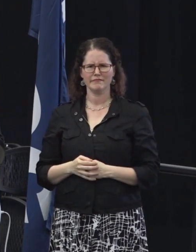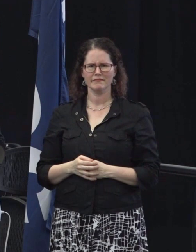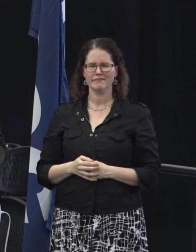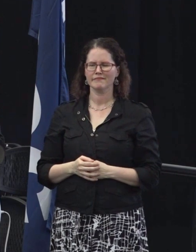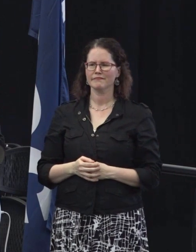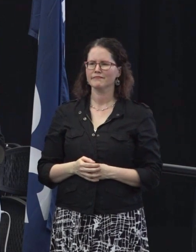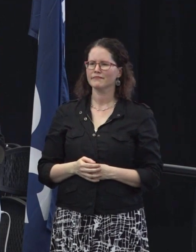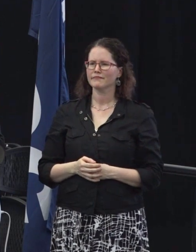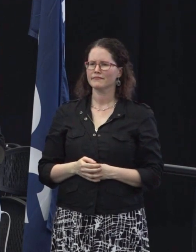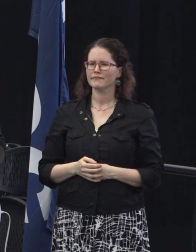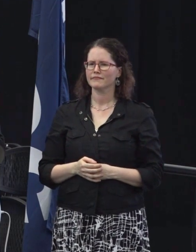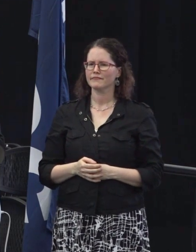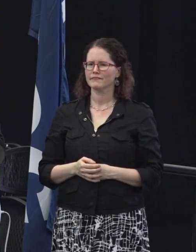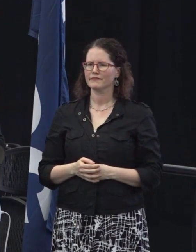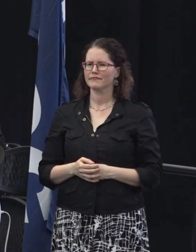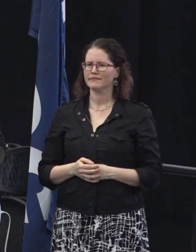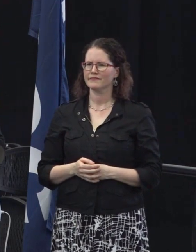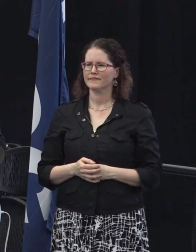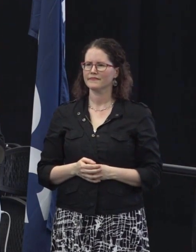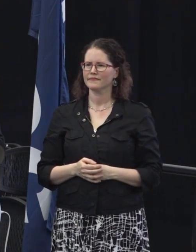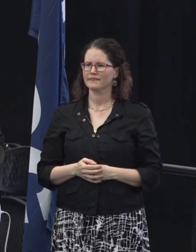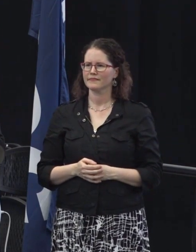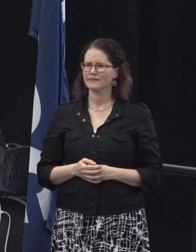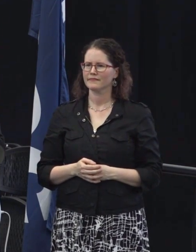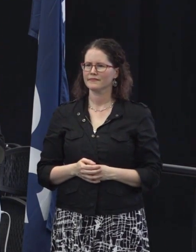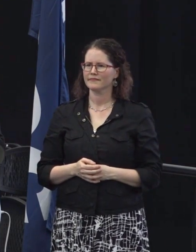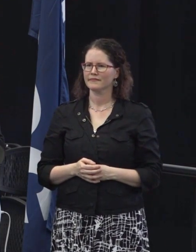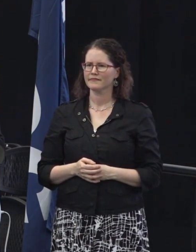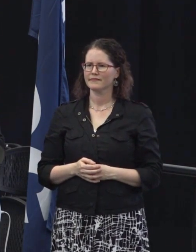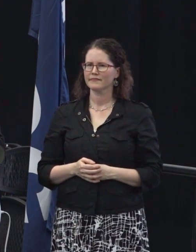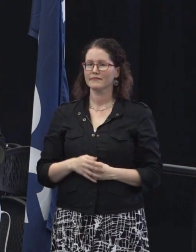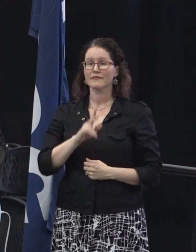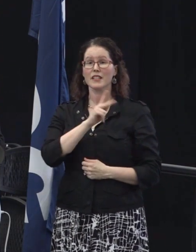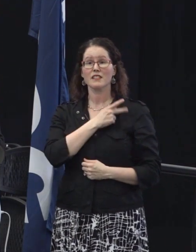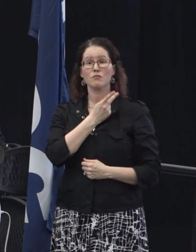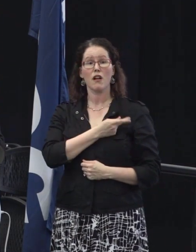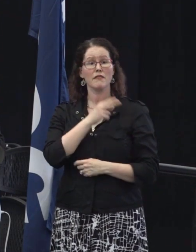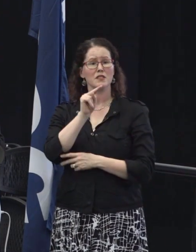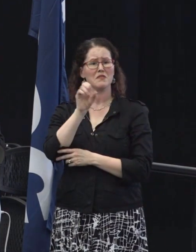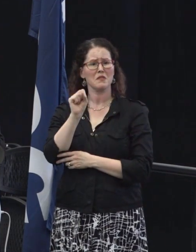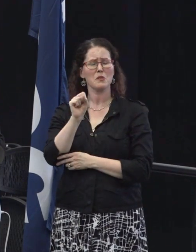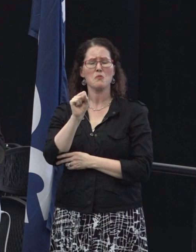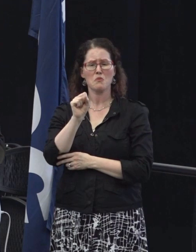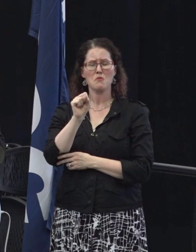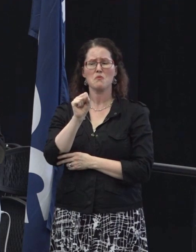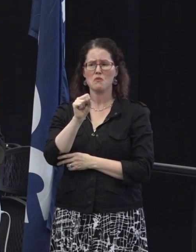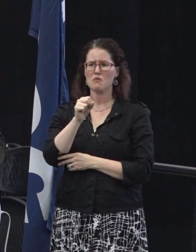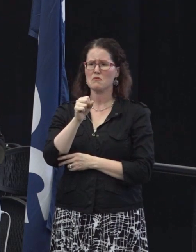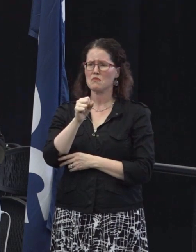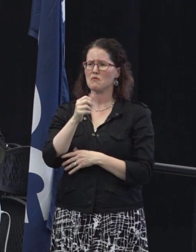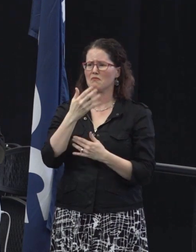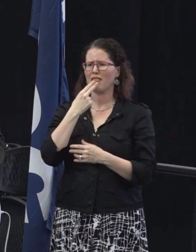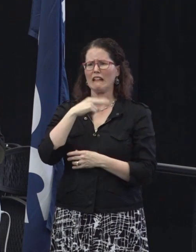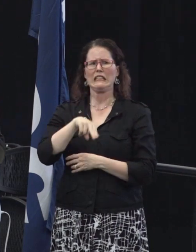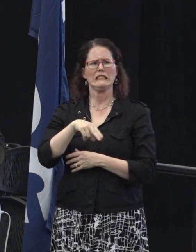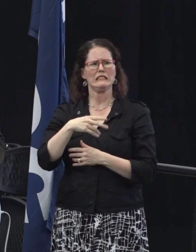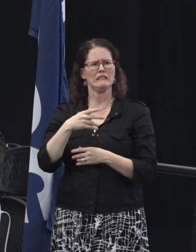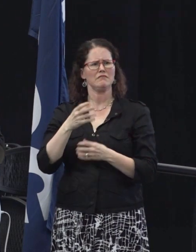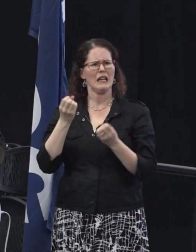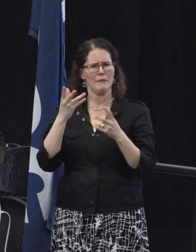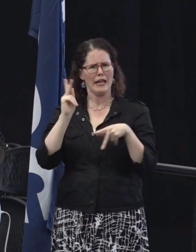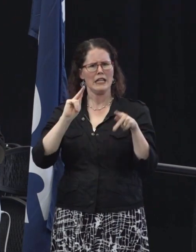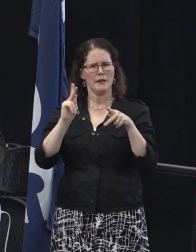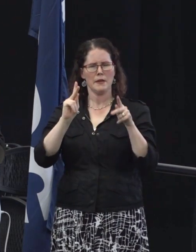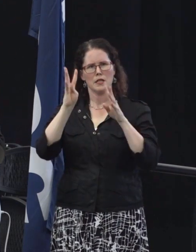by the number of leaders and innovators and dedicated people who have been associated at all